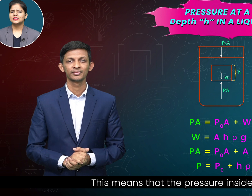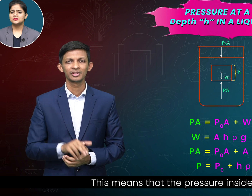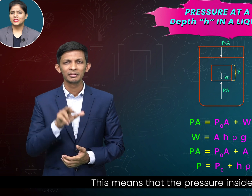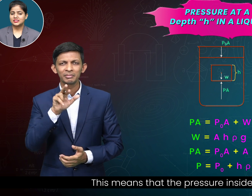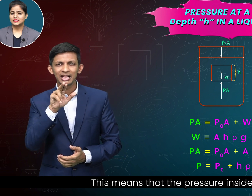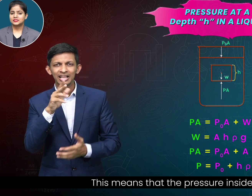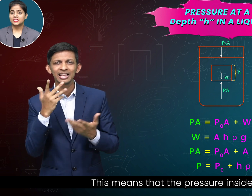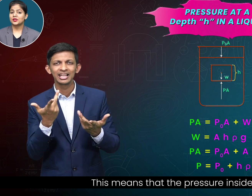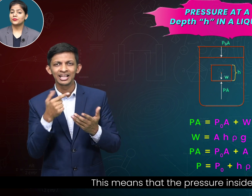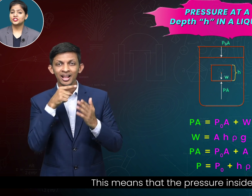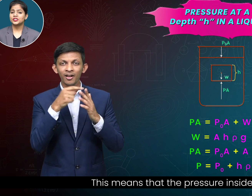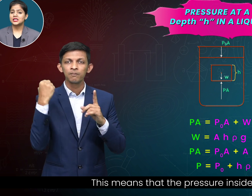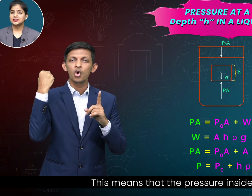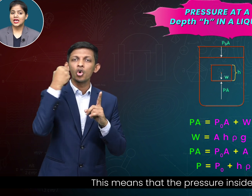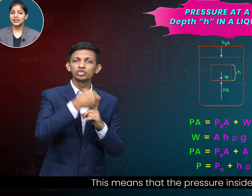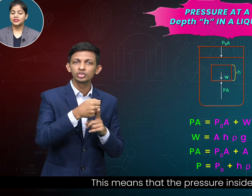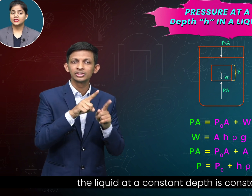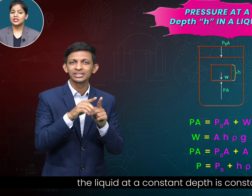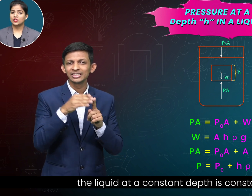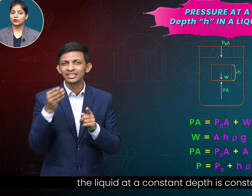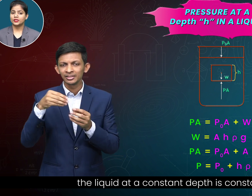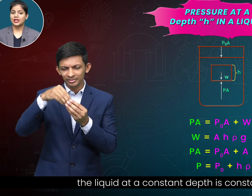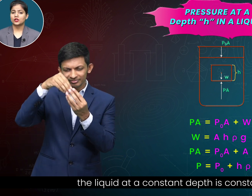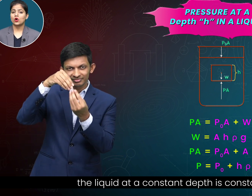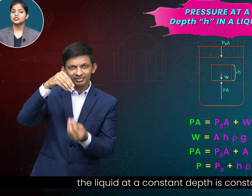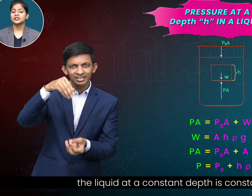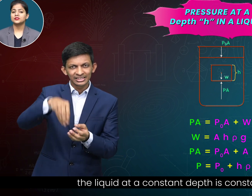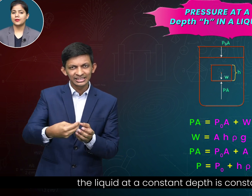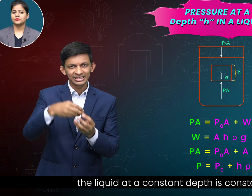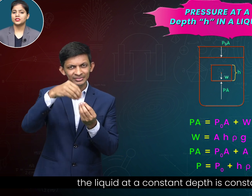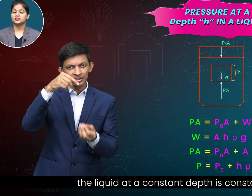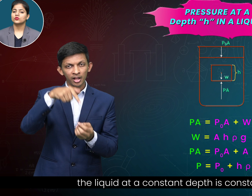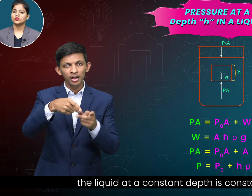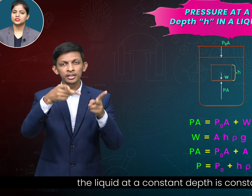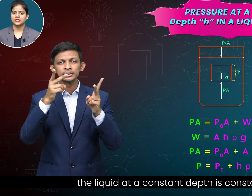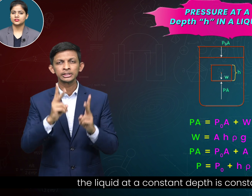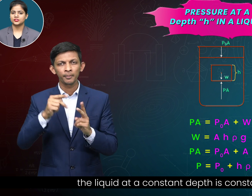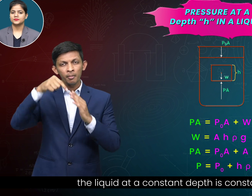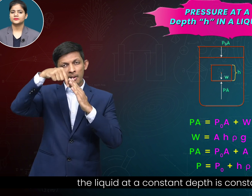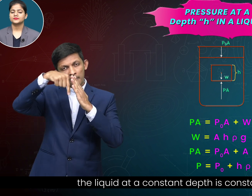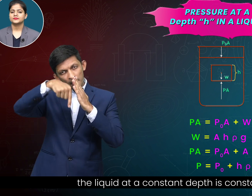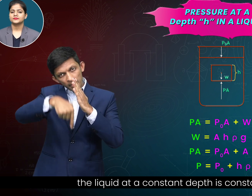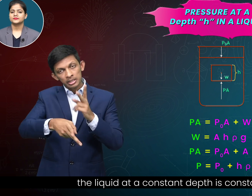This means that the pressure inside the liquid at a constant depth is constant.